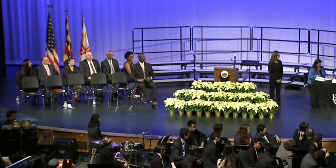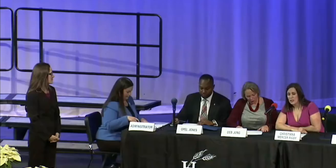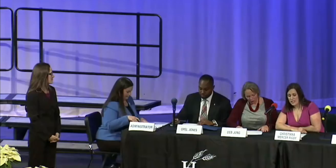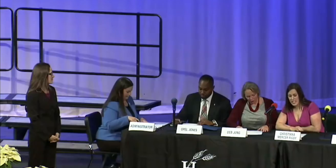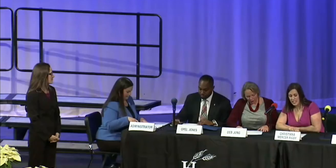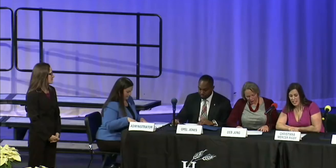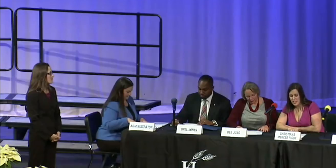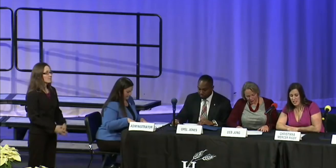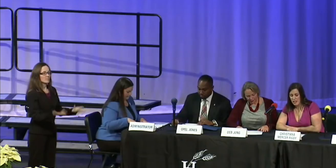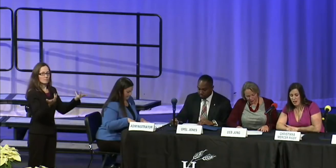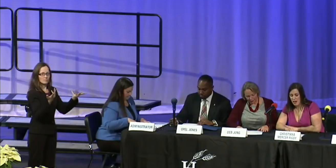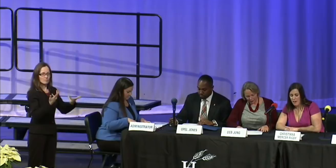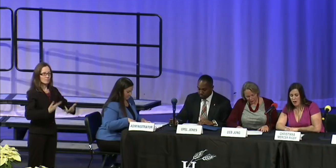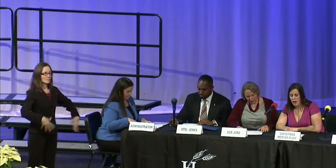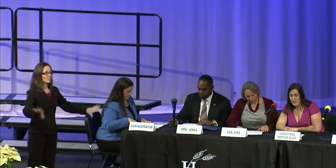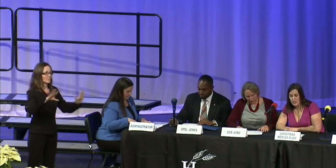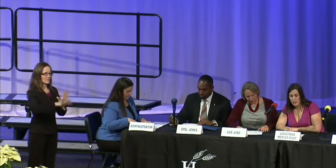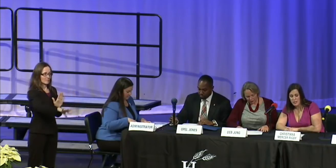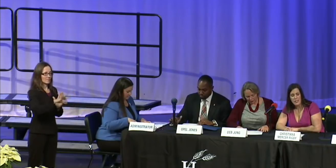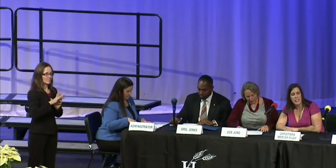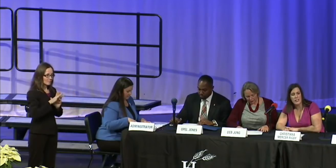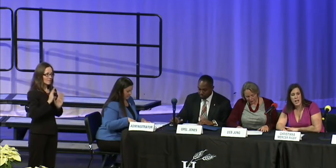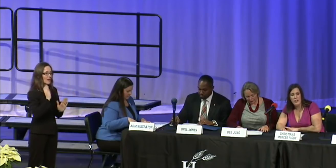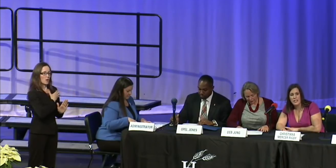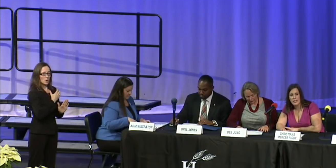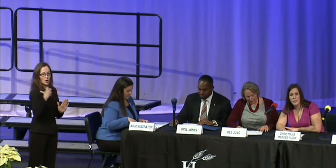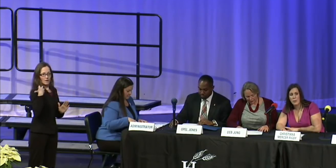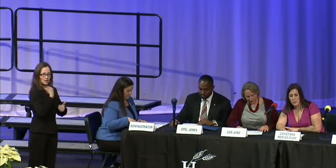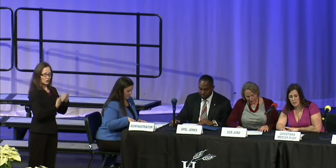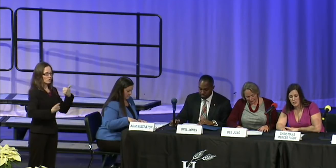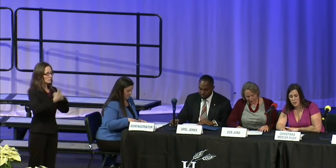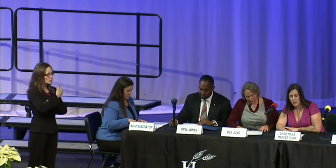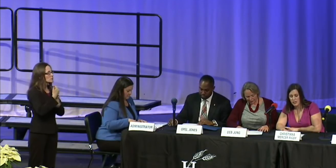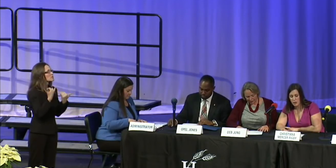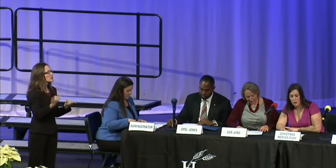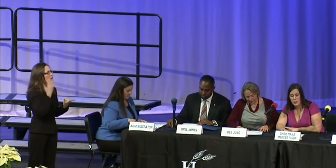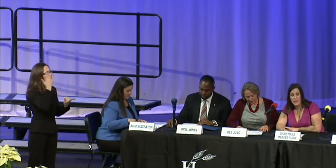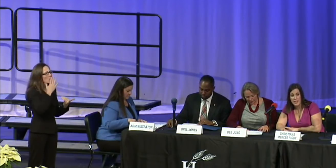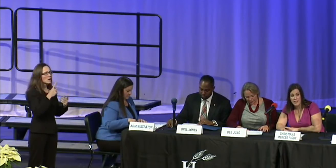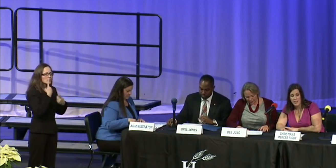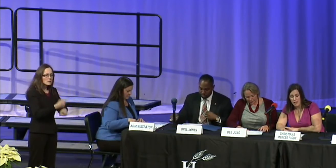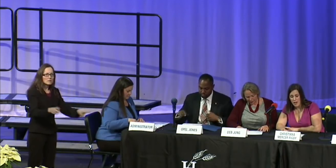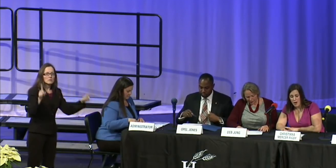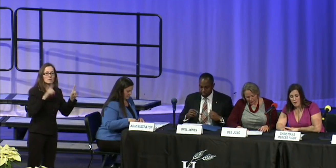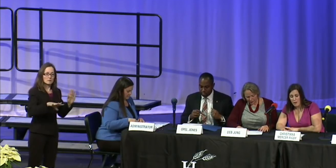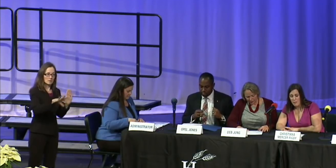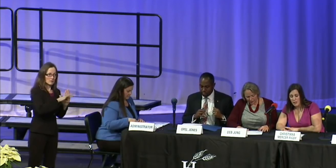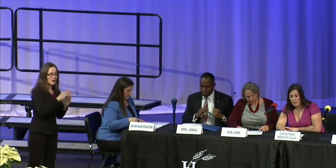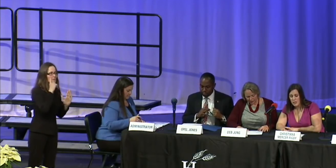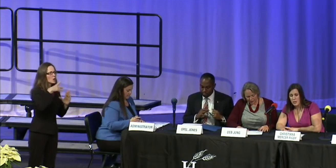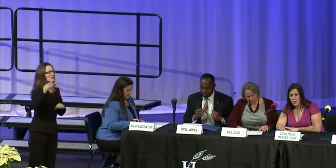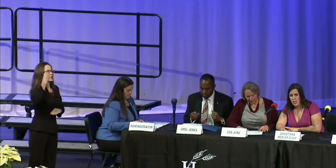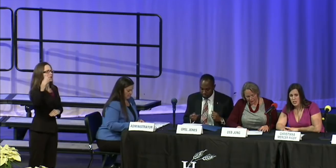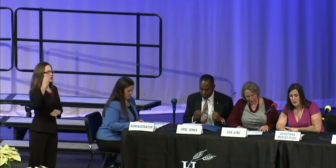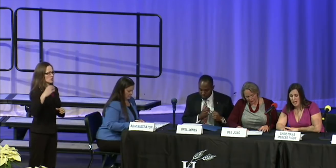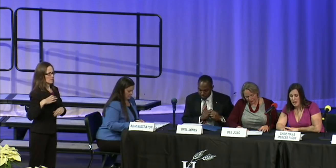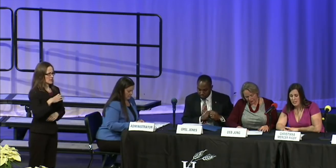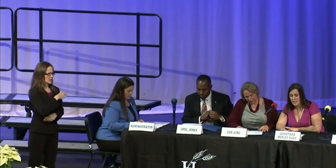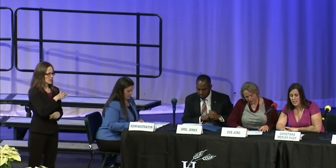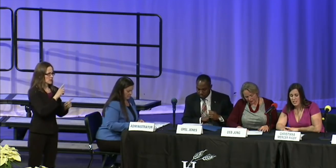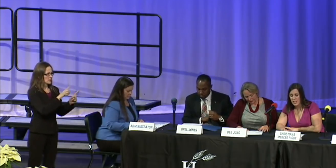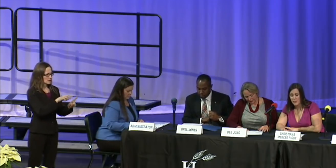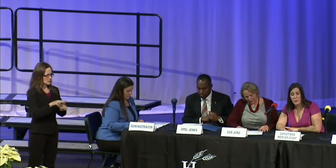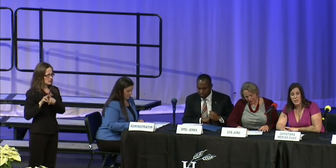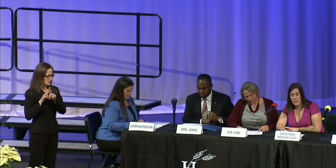This concludes the election of our officers, and I'll now announce appointments to our external committees. For the Maryland Association of